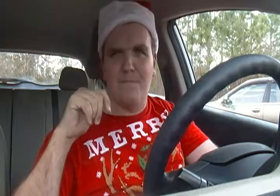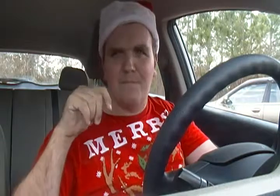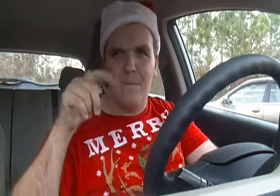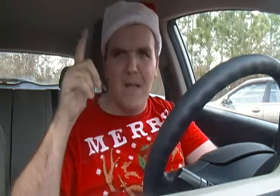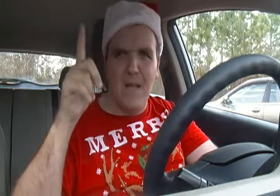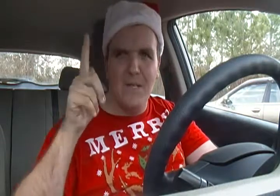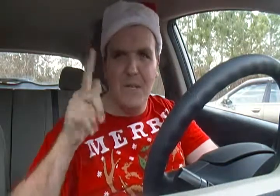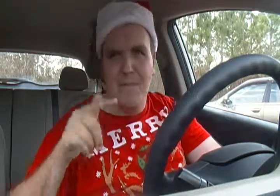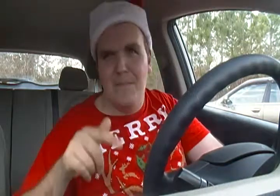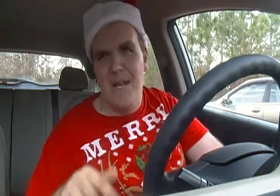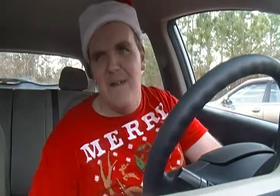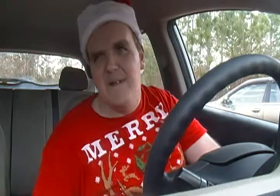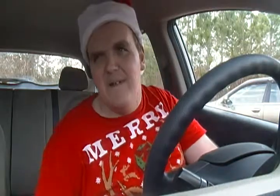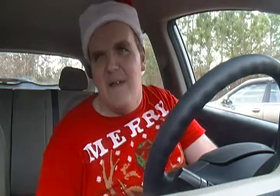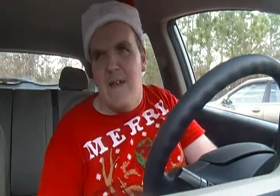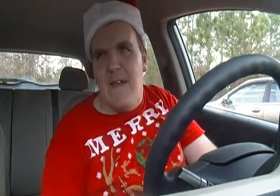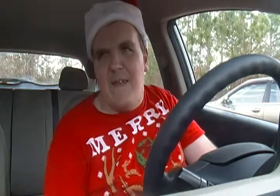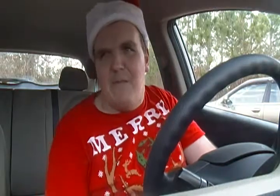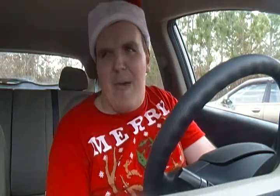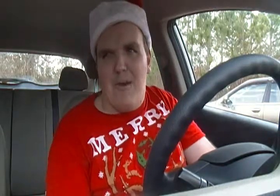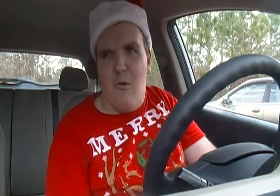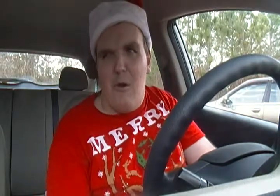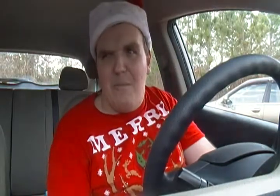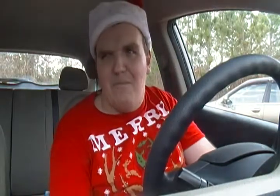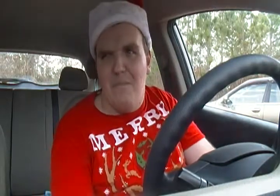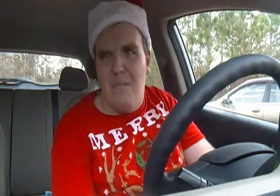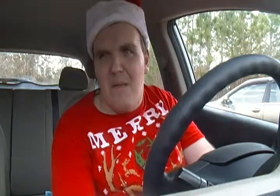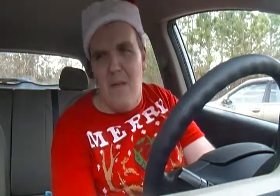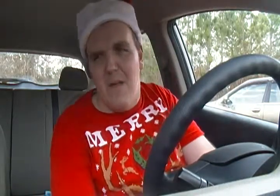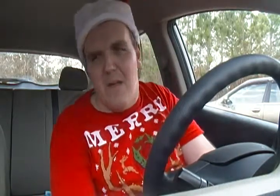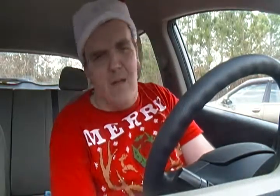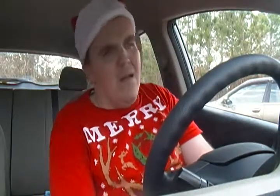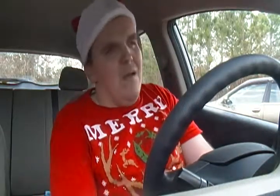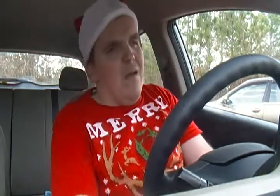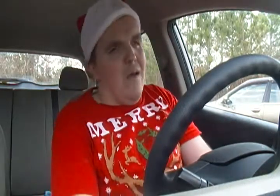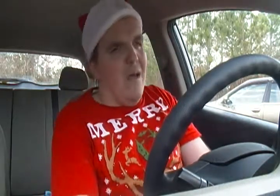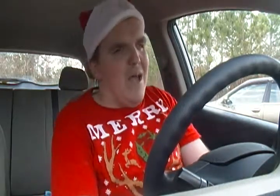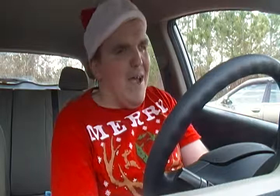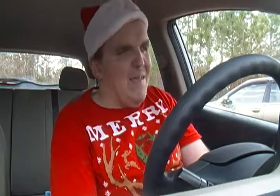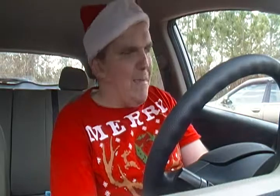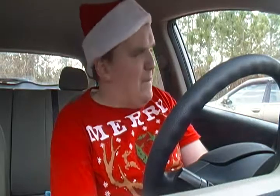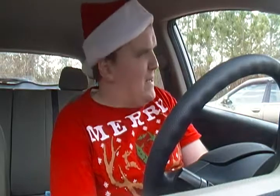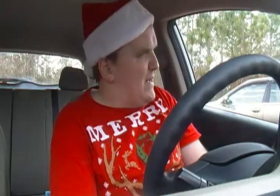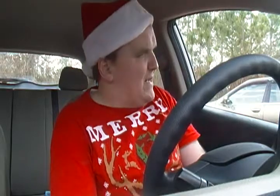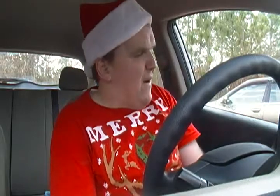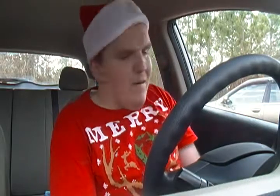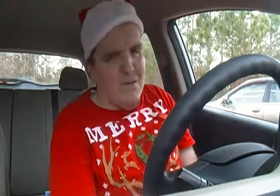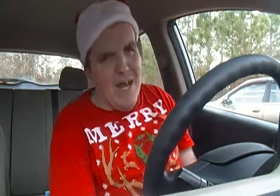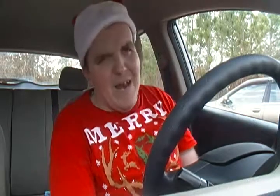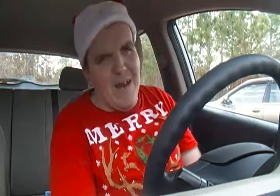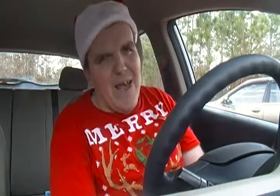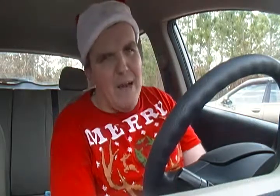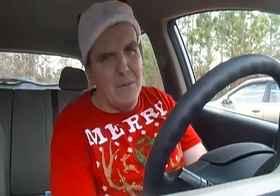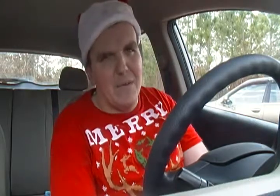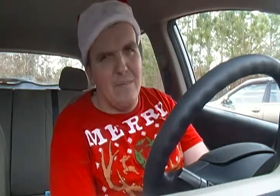took him upstairs they let the back door open and the bumpuses dogs got in the house